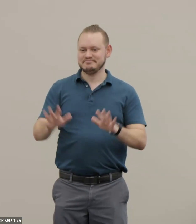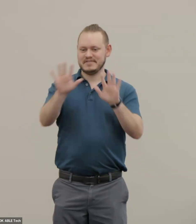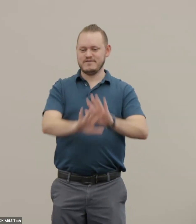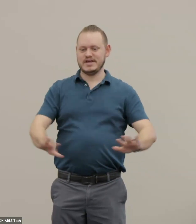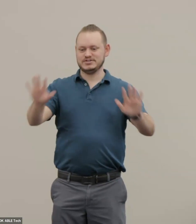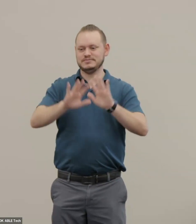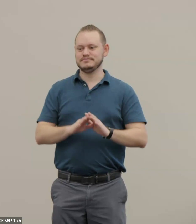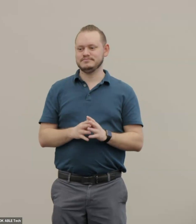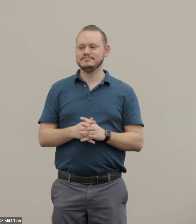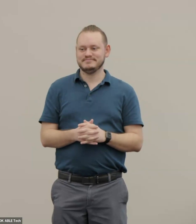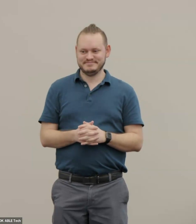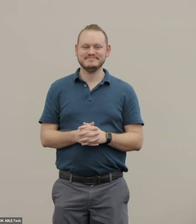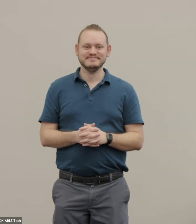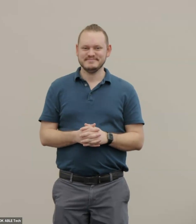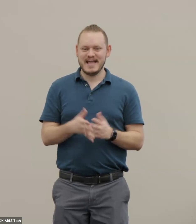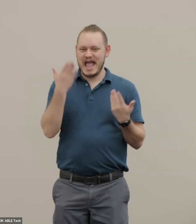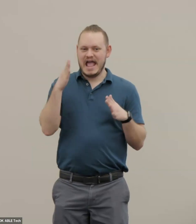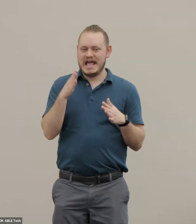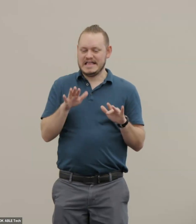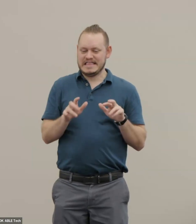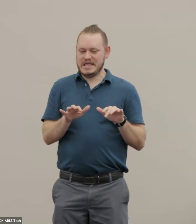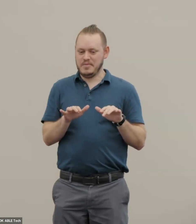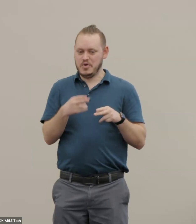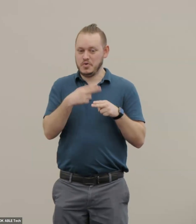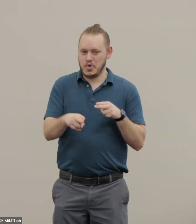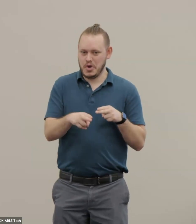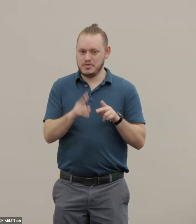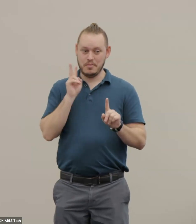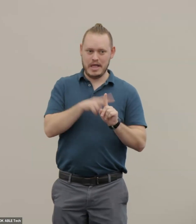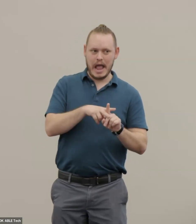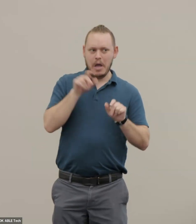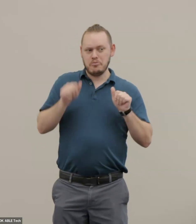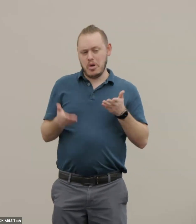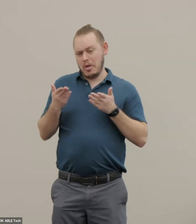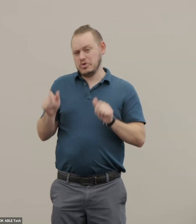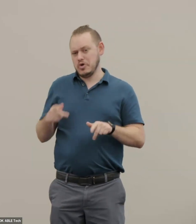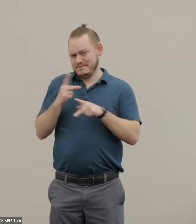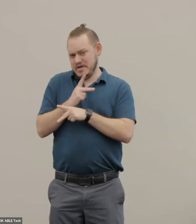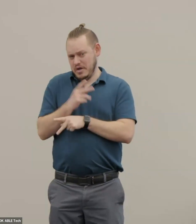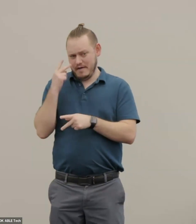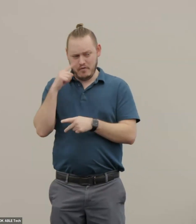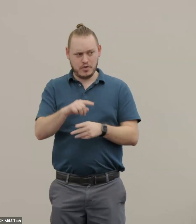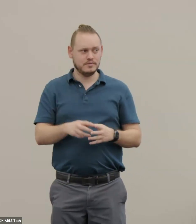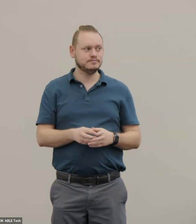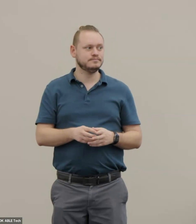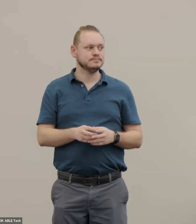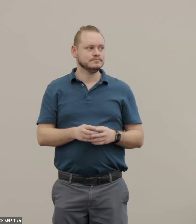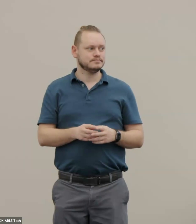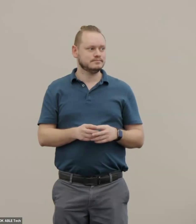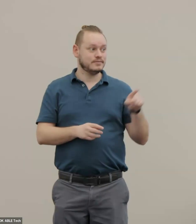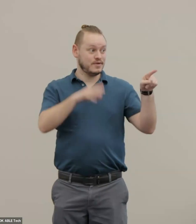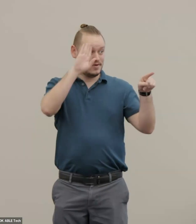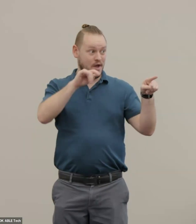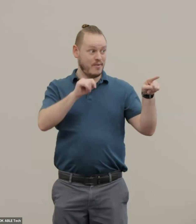know the keyboard shortcut to apply a style, but I could probably figure it out for you. Yeah. Or do you know